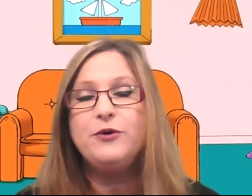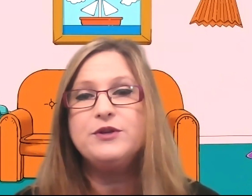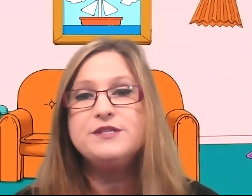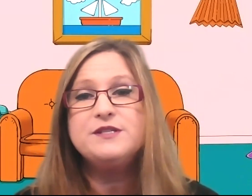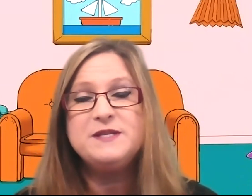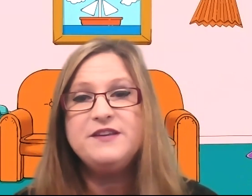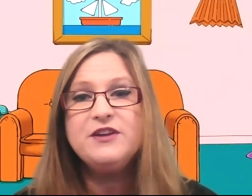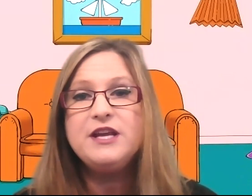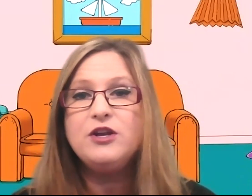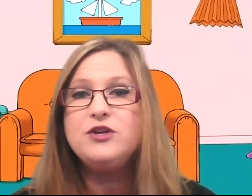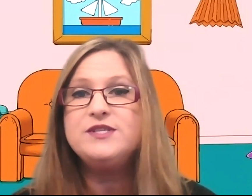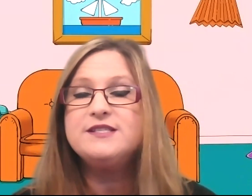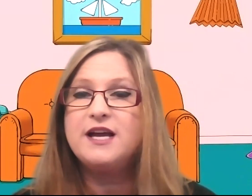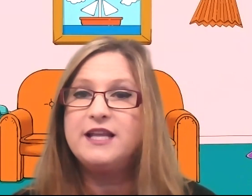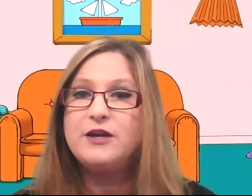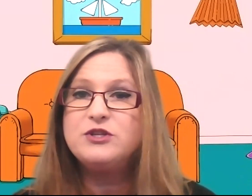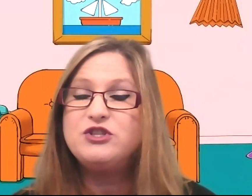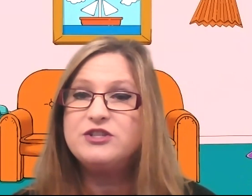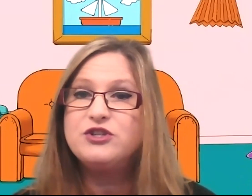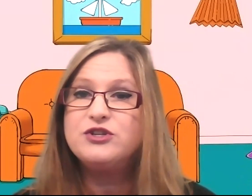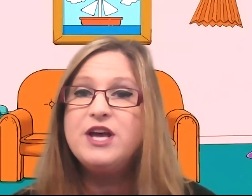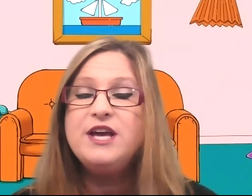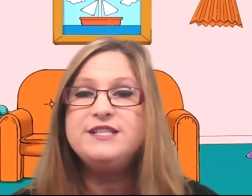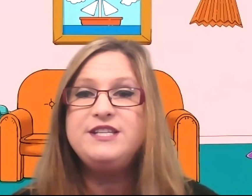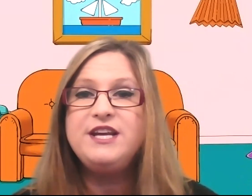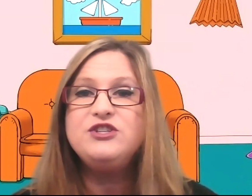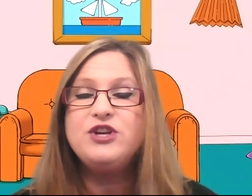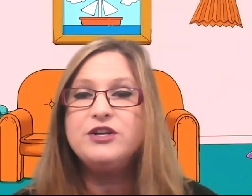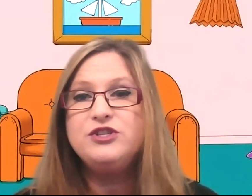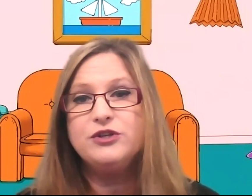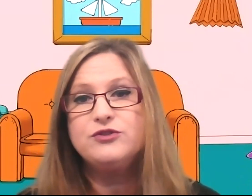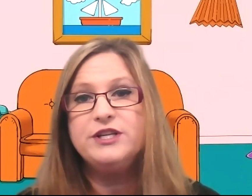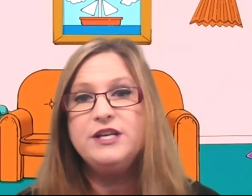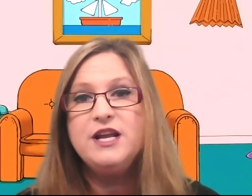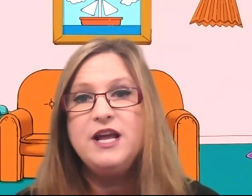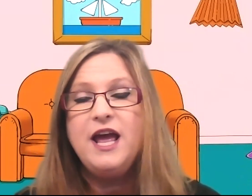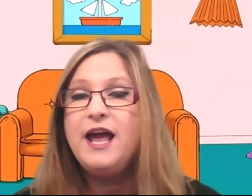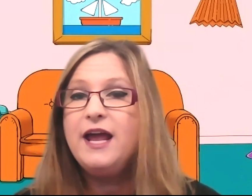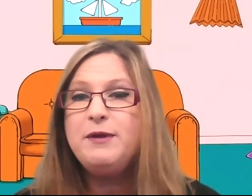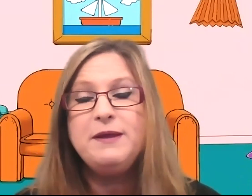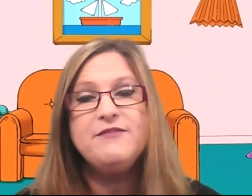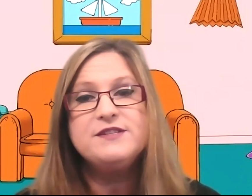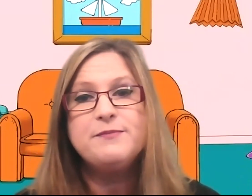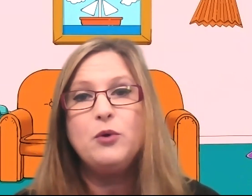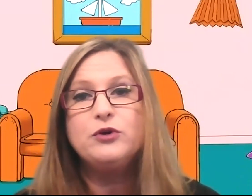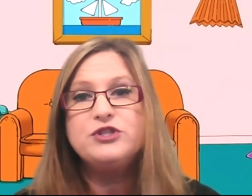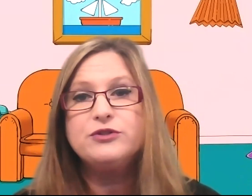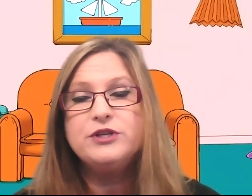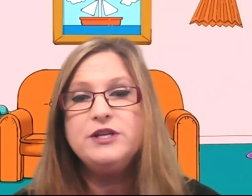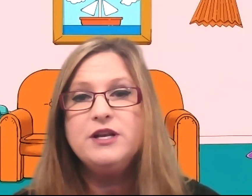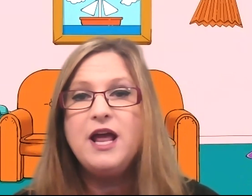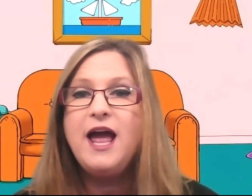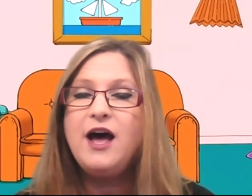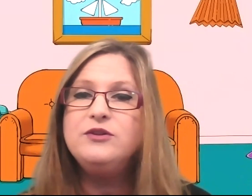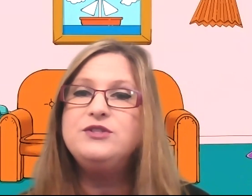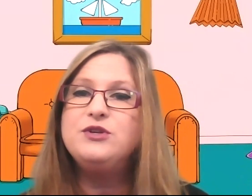going to focus specifically on using sign language gestures to teach young children, and maybe even some older